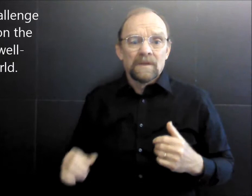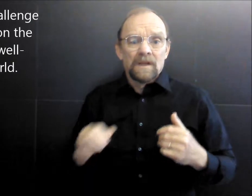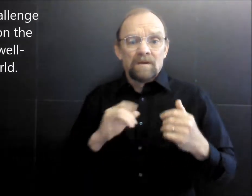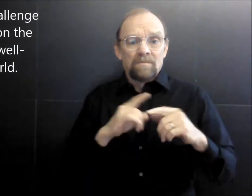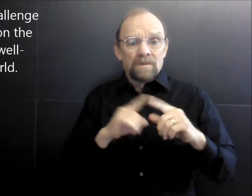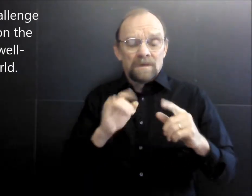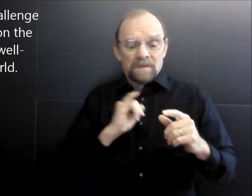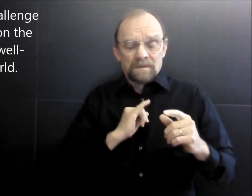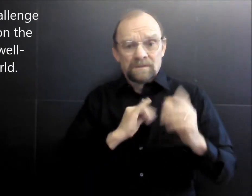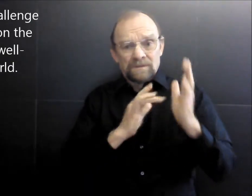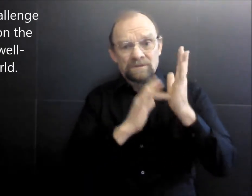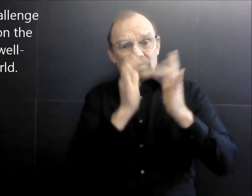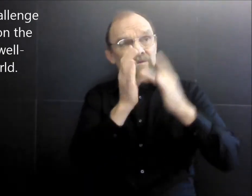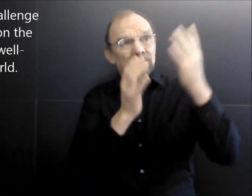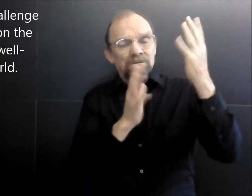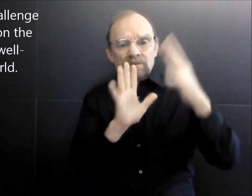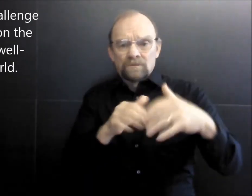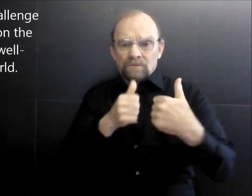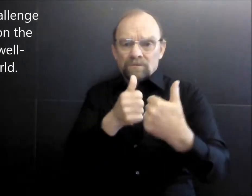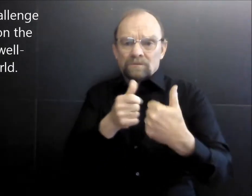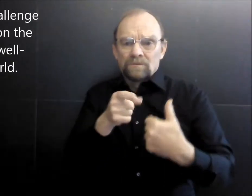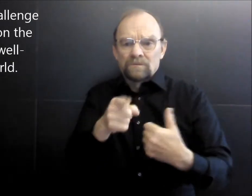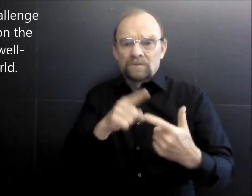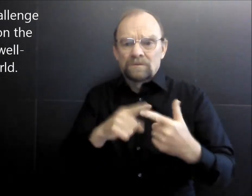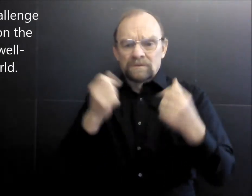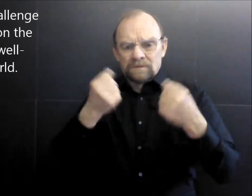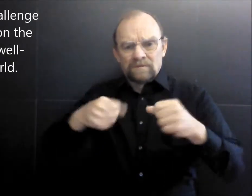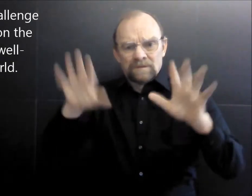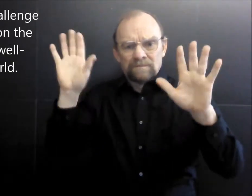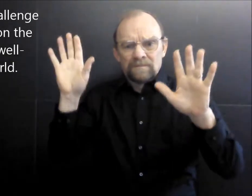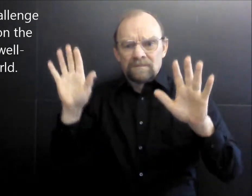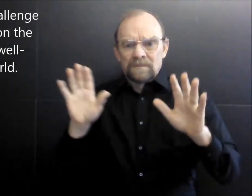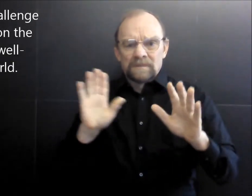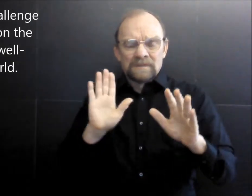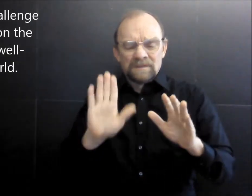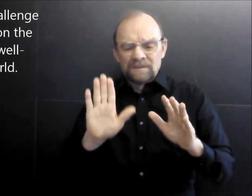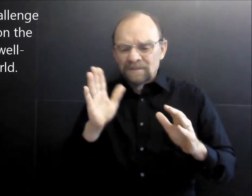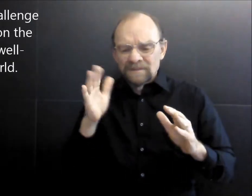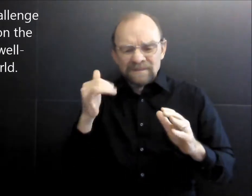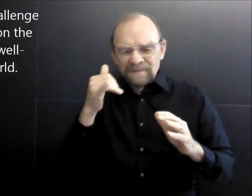But I challenge you to abandon the fantasy of a well-ordered world